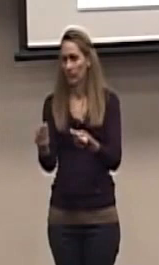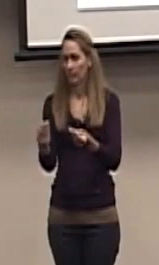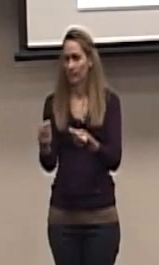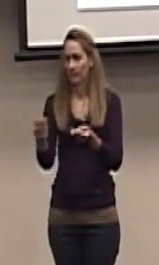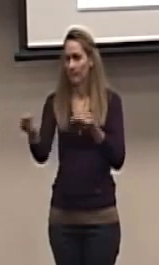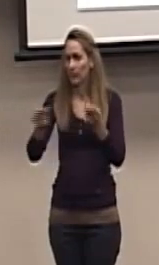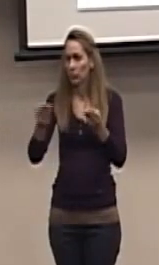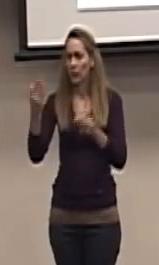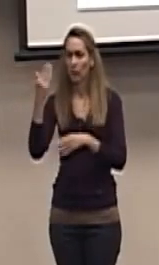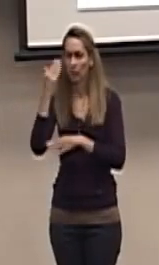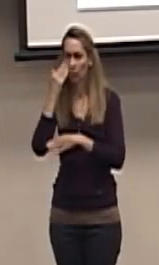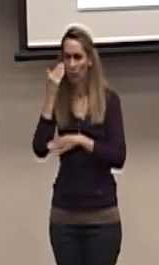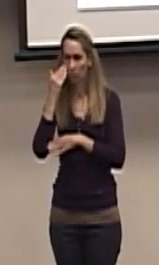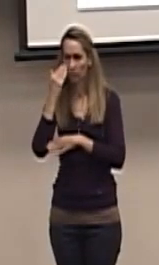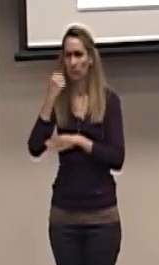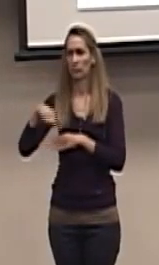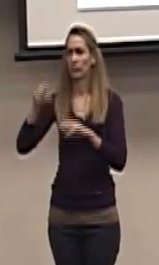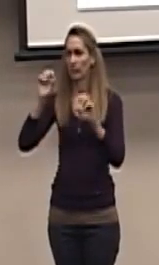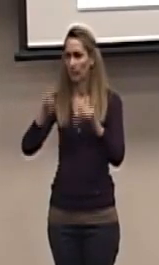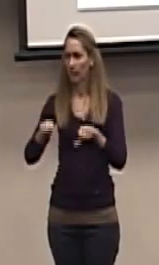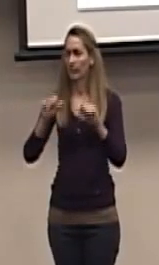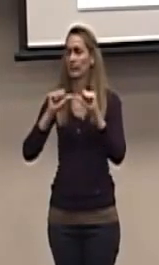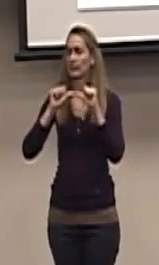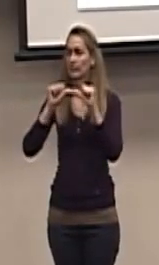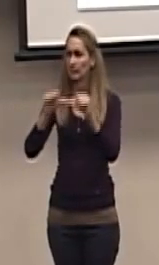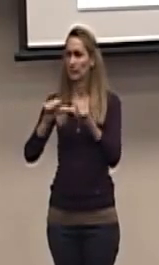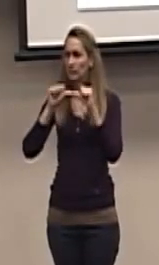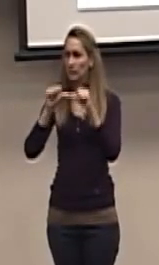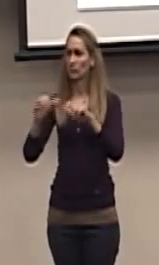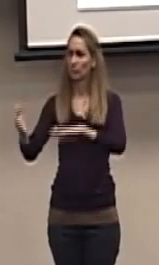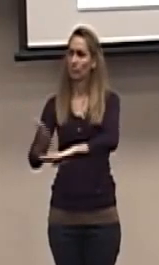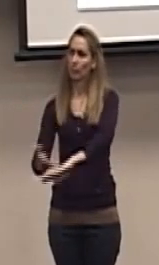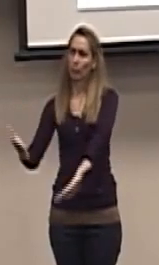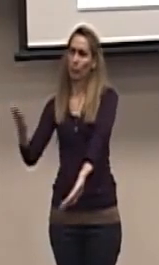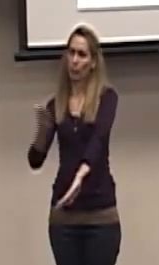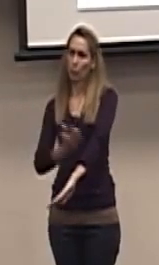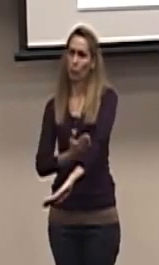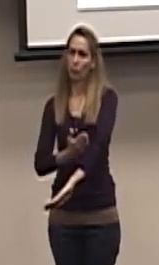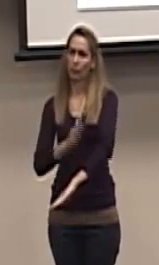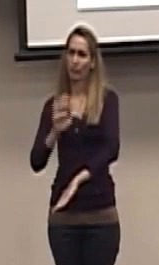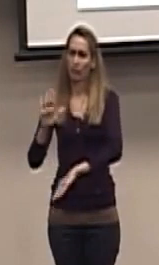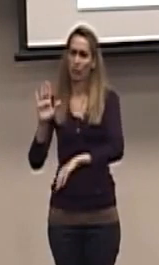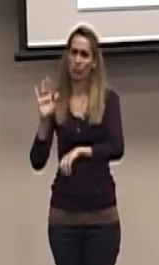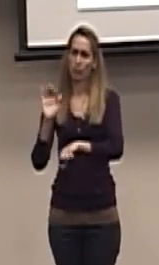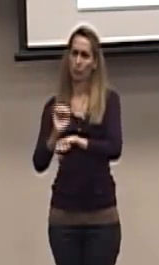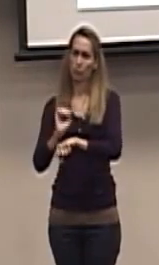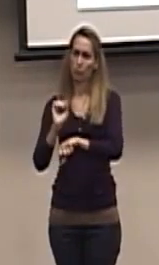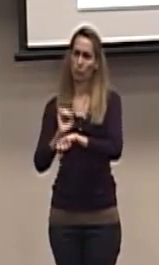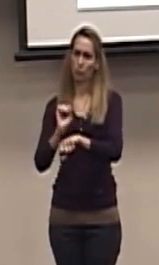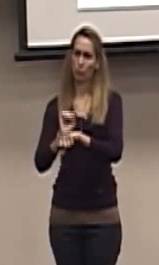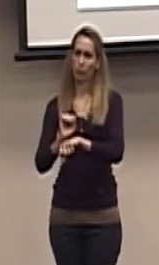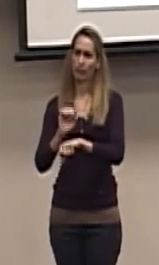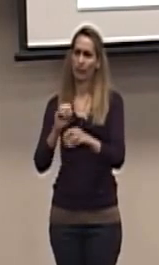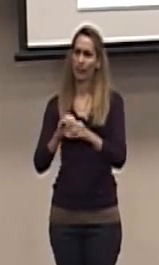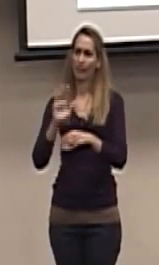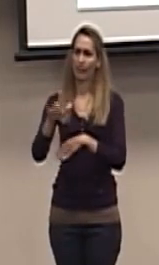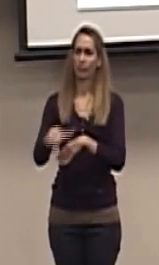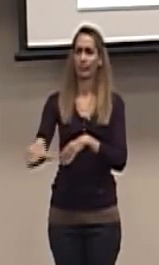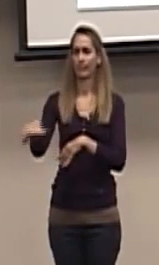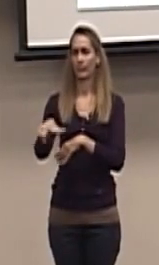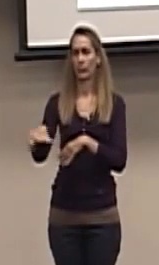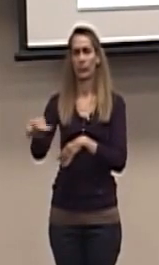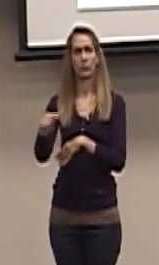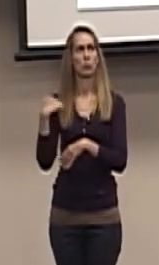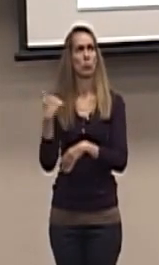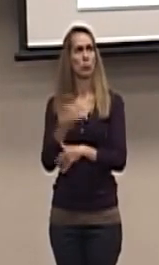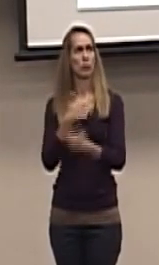knowledge so that they can continue to improve upon what they are doing in their various localities.